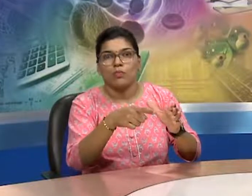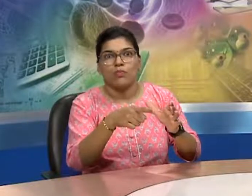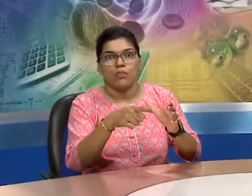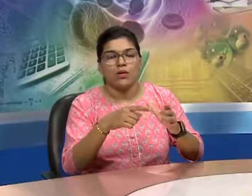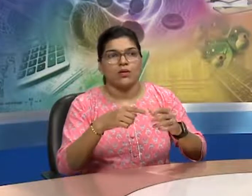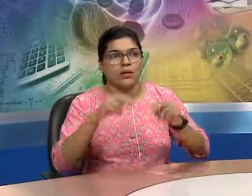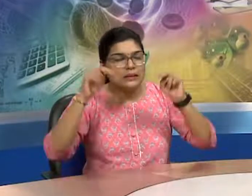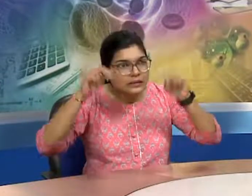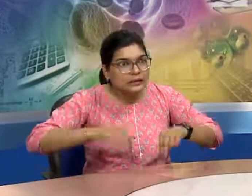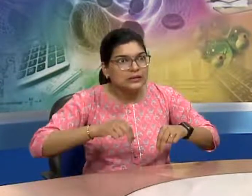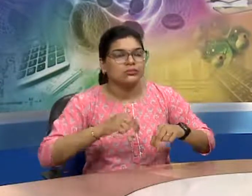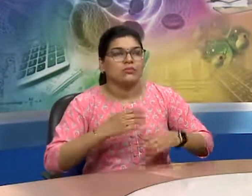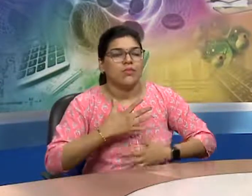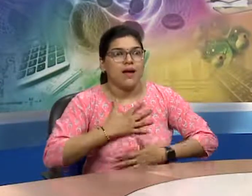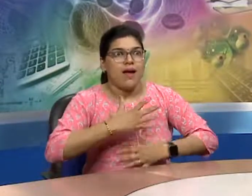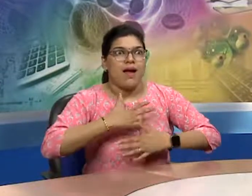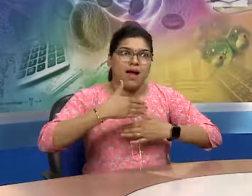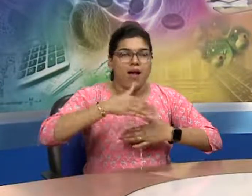are important in any habitat.